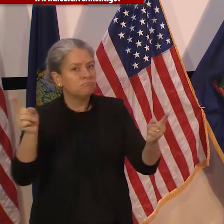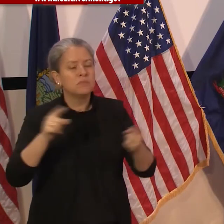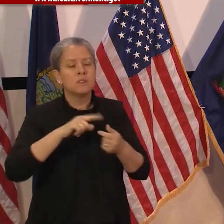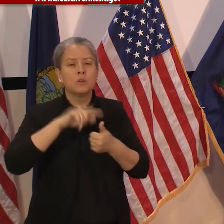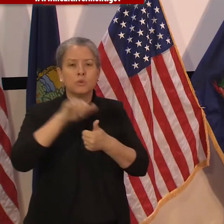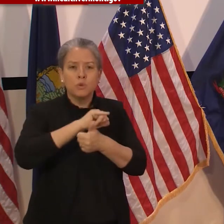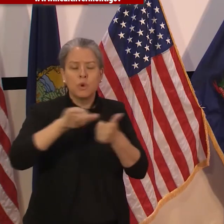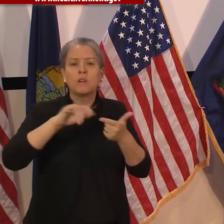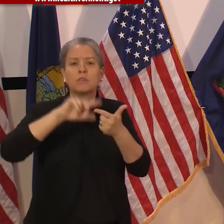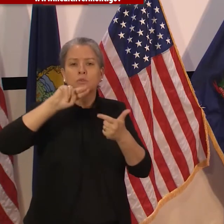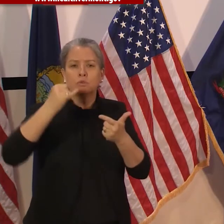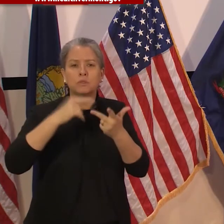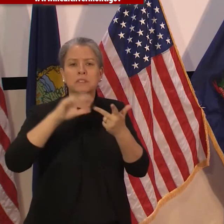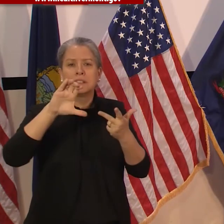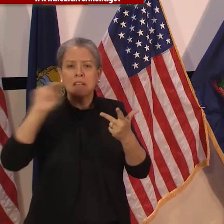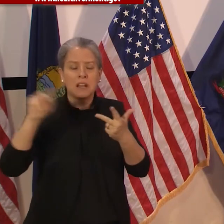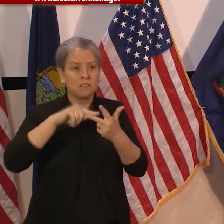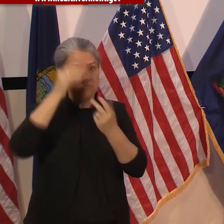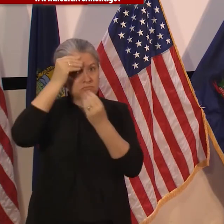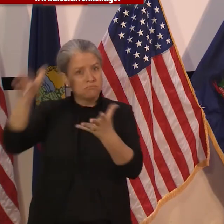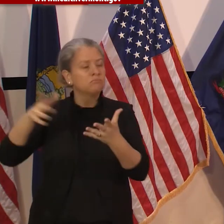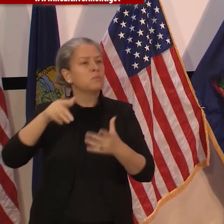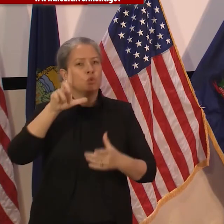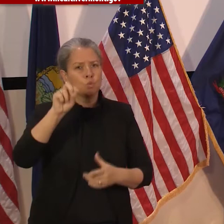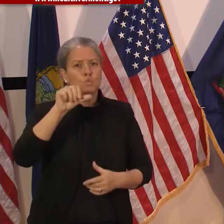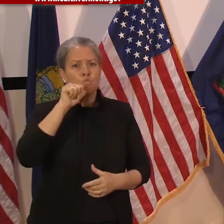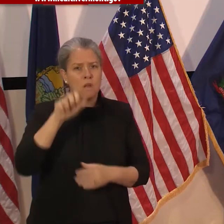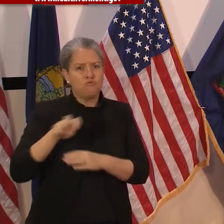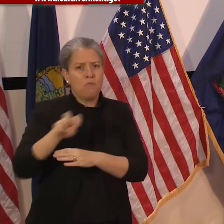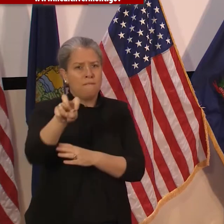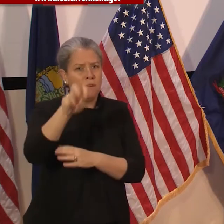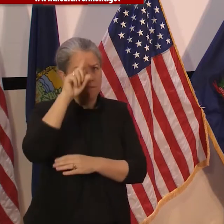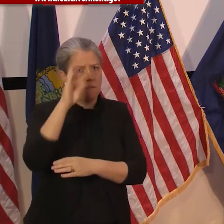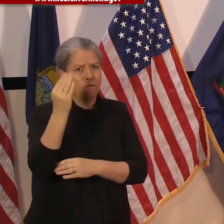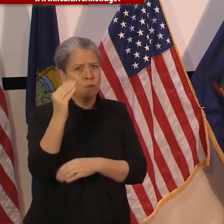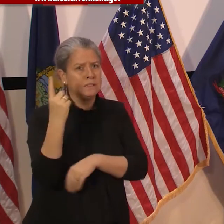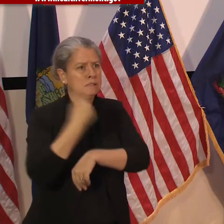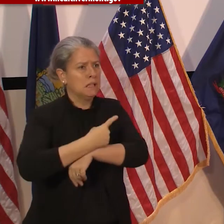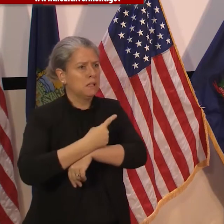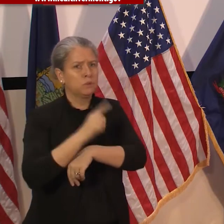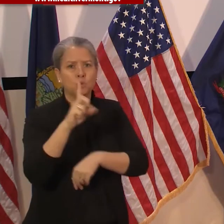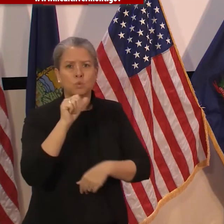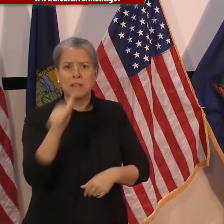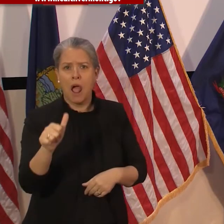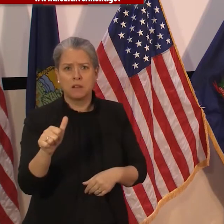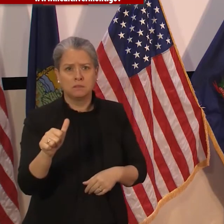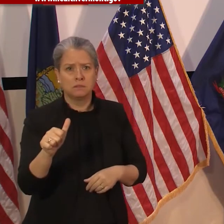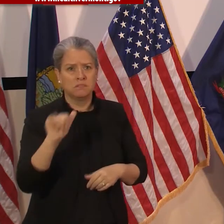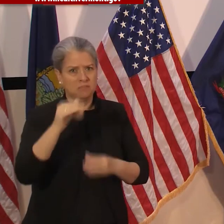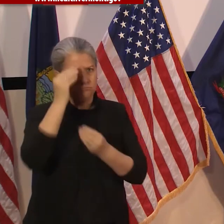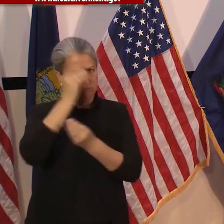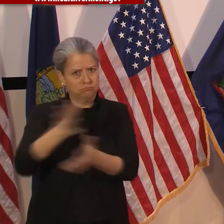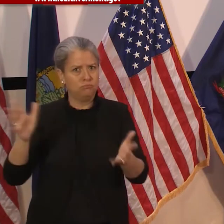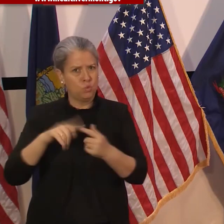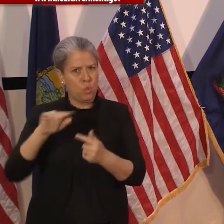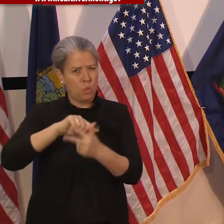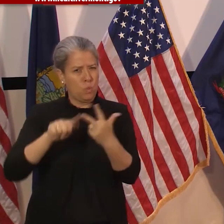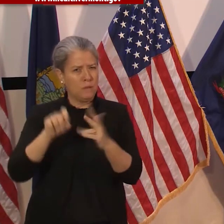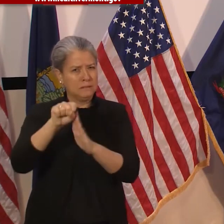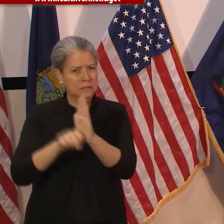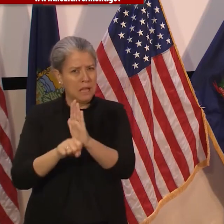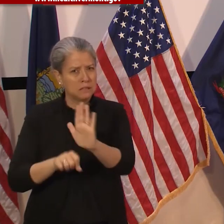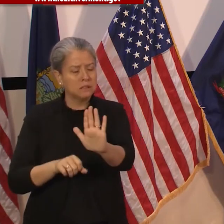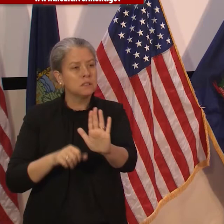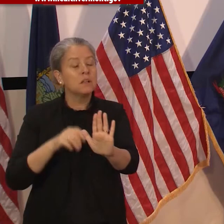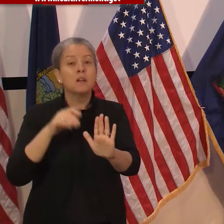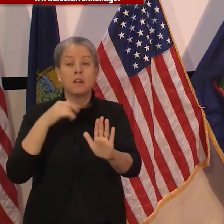to refrain from non-essential travel for the next 14 days. In light of this, and my continued concern